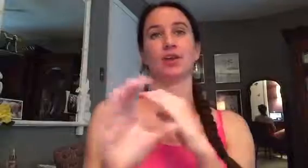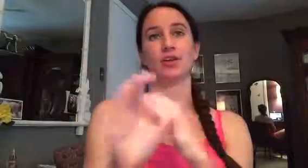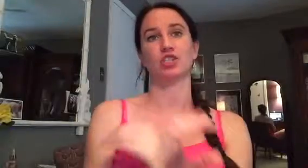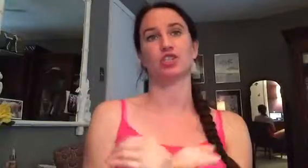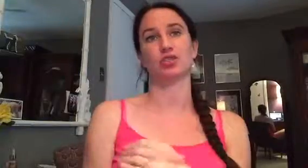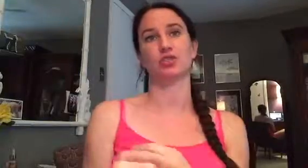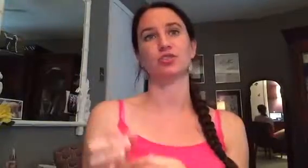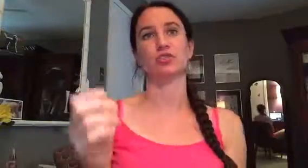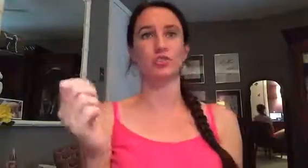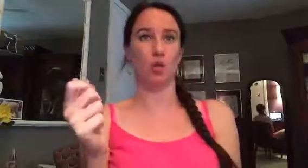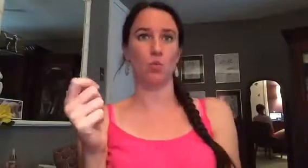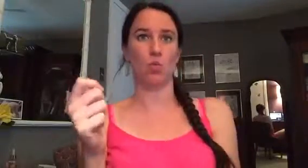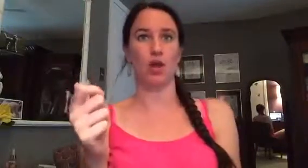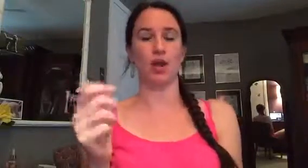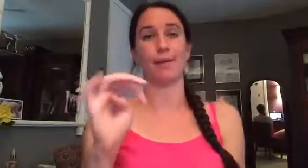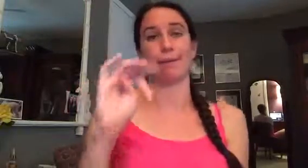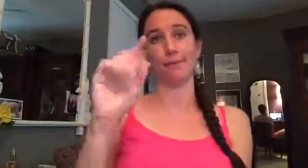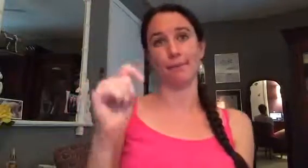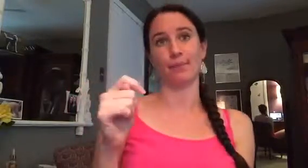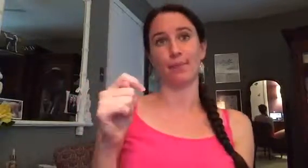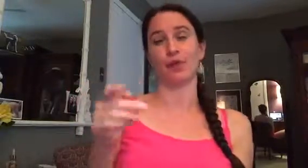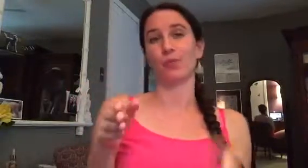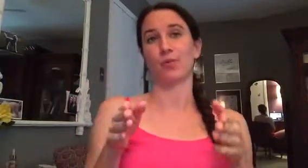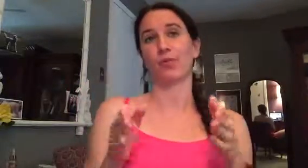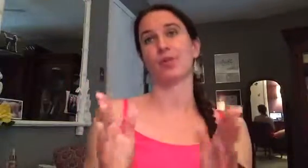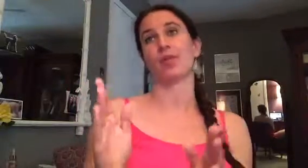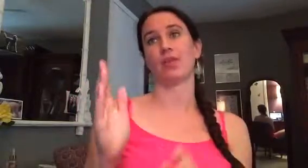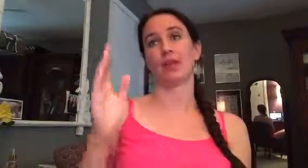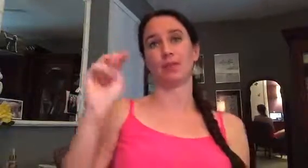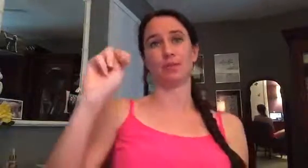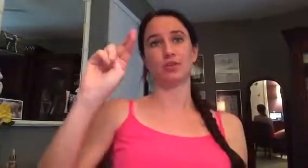But we'll let Mr. Jones worry about that later.